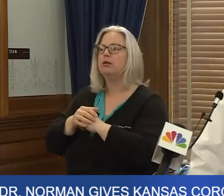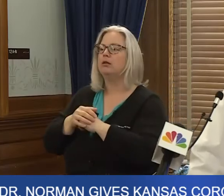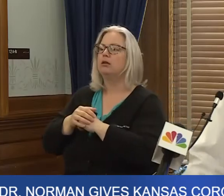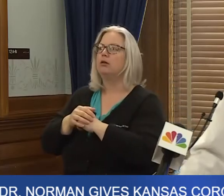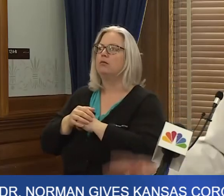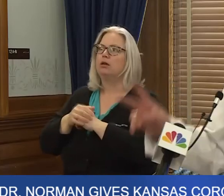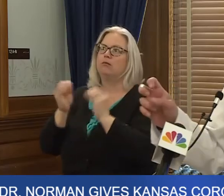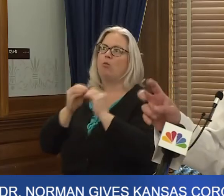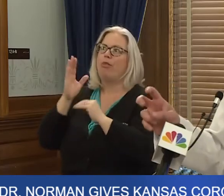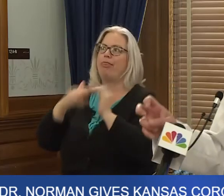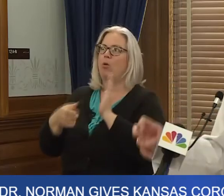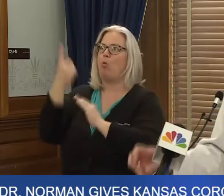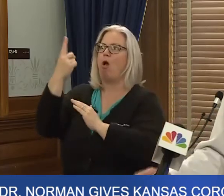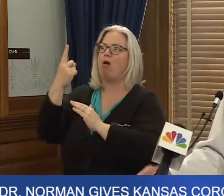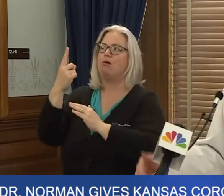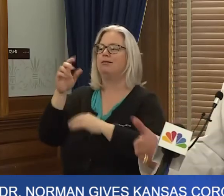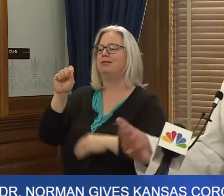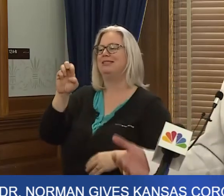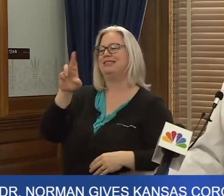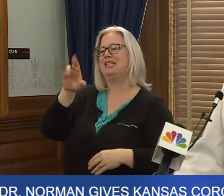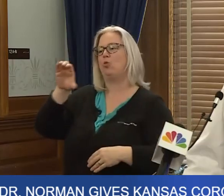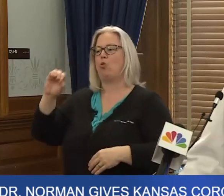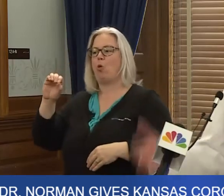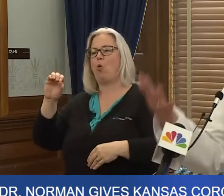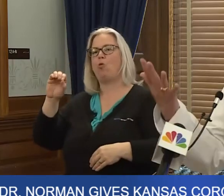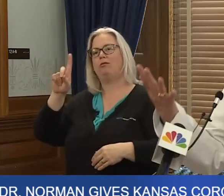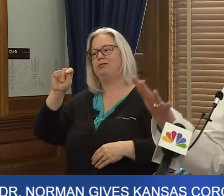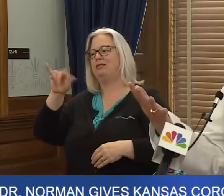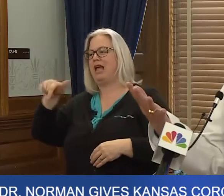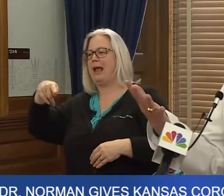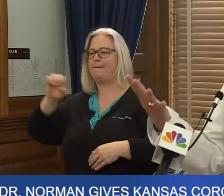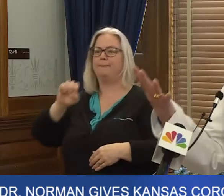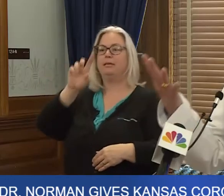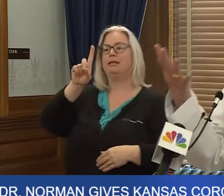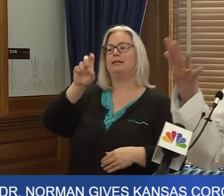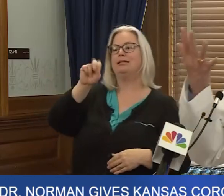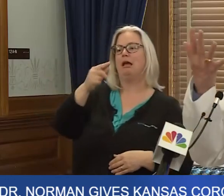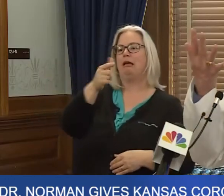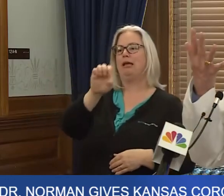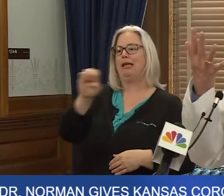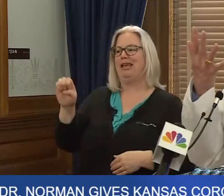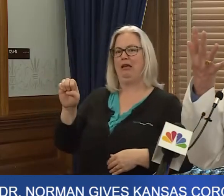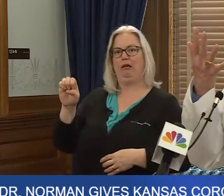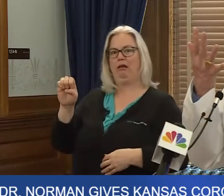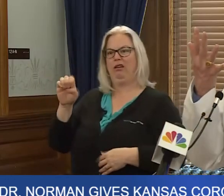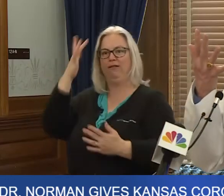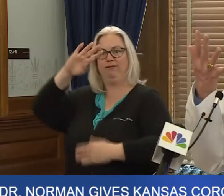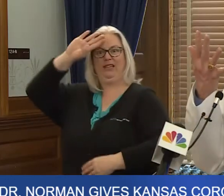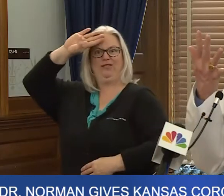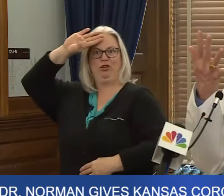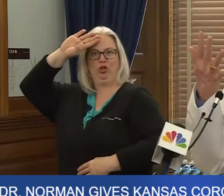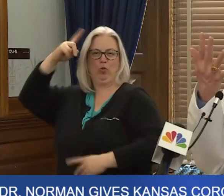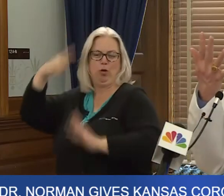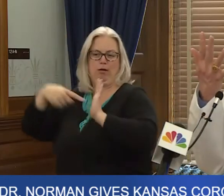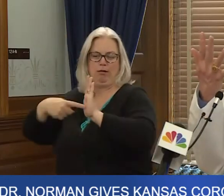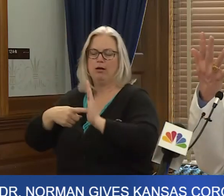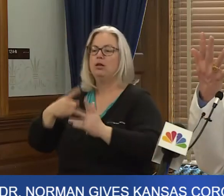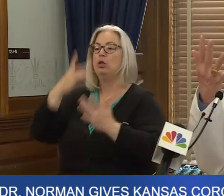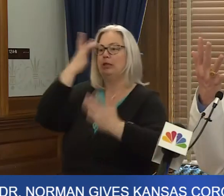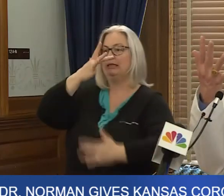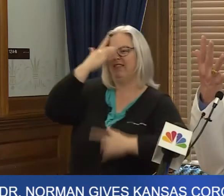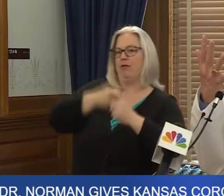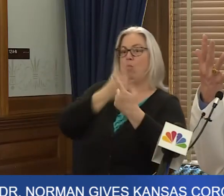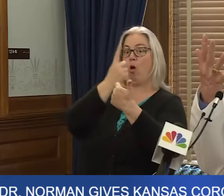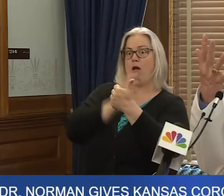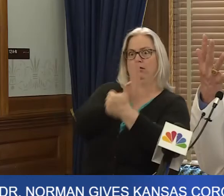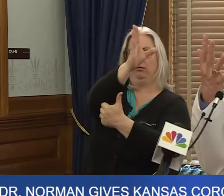be more than one what we refer to as a serotype. Dengue fever is an example. There's 5 serotypes, and you get ill from one of